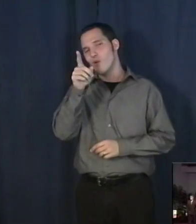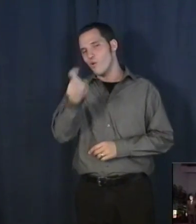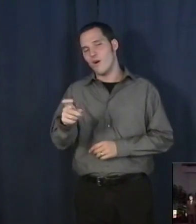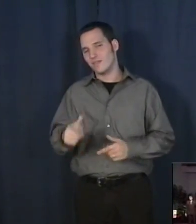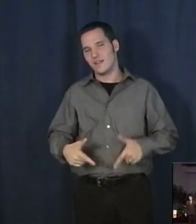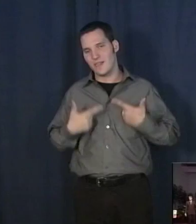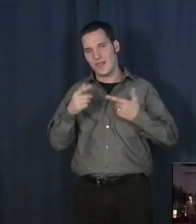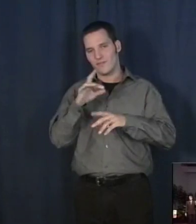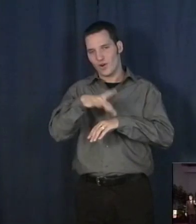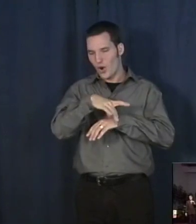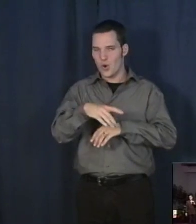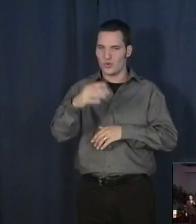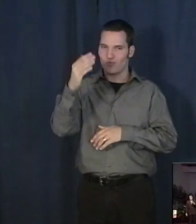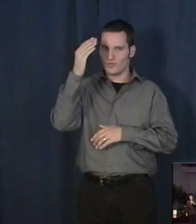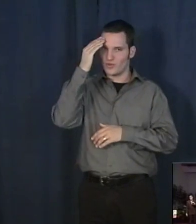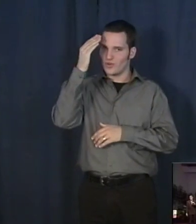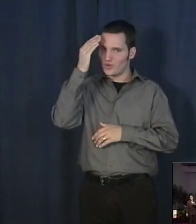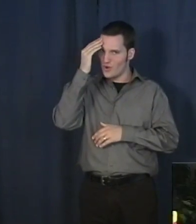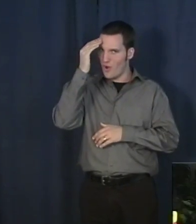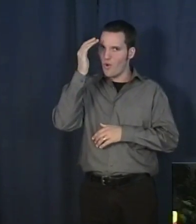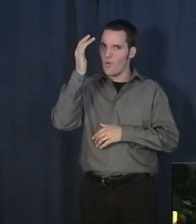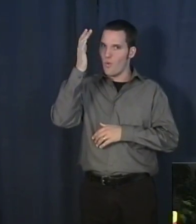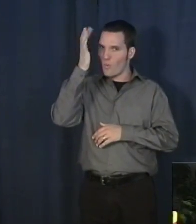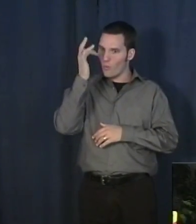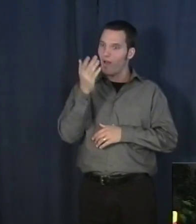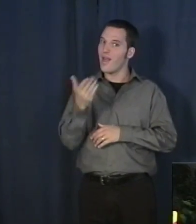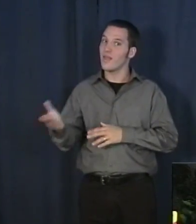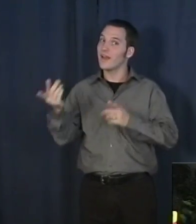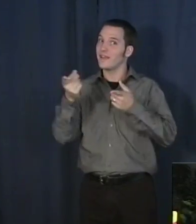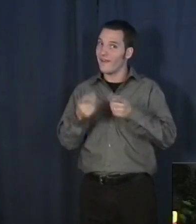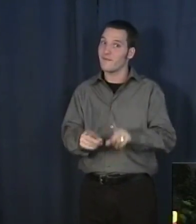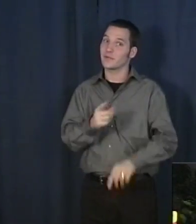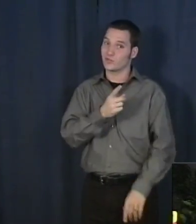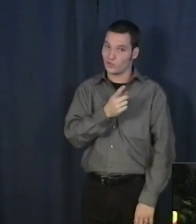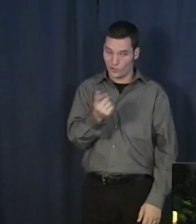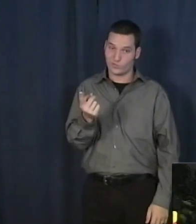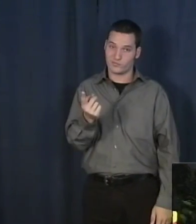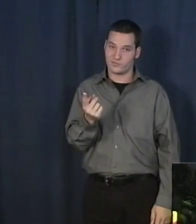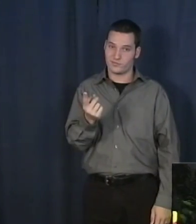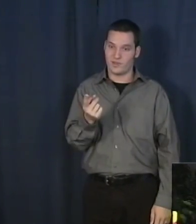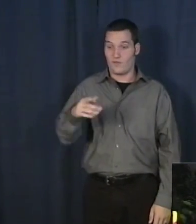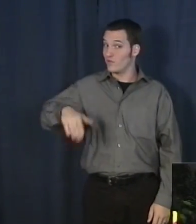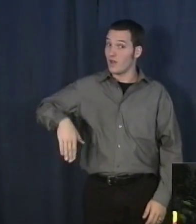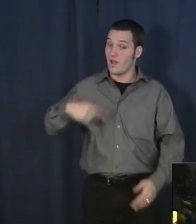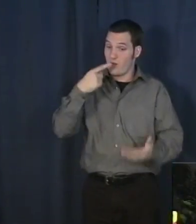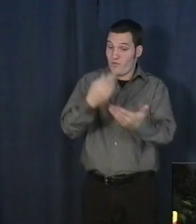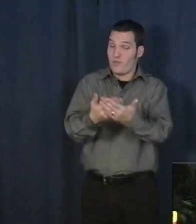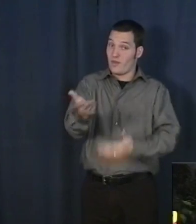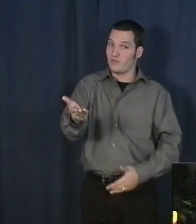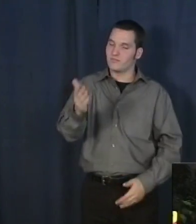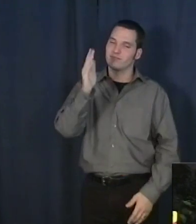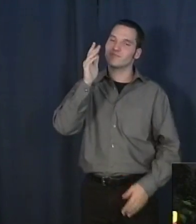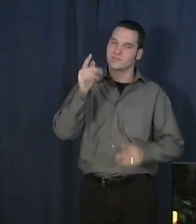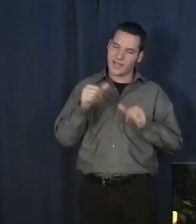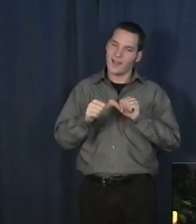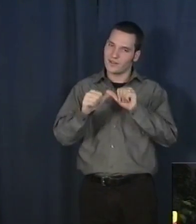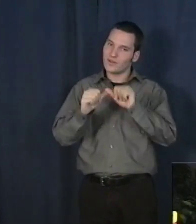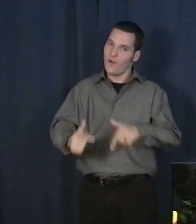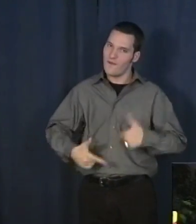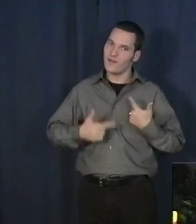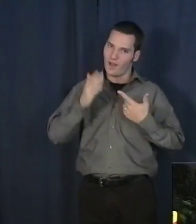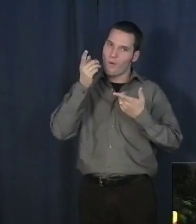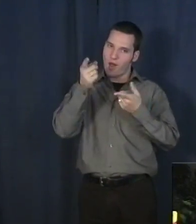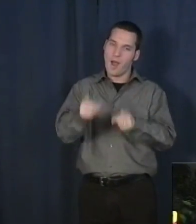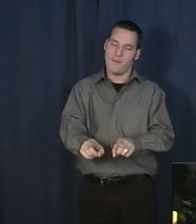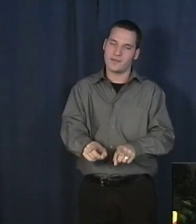And folks, you don't have to live on planet Earth very long before you're going to be wondering why some things happen to you. If you haven't got there yet, you just keep living. It'll happen.